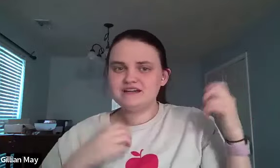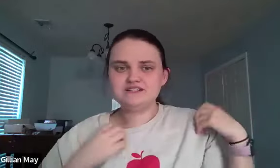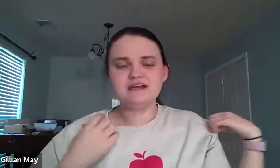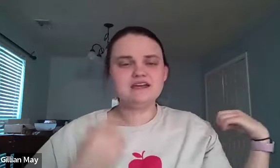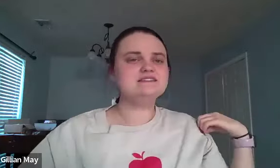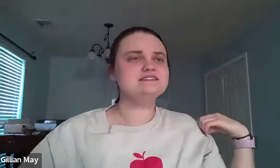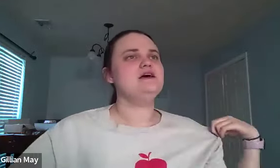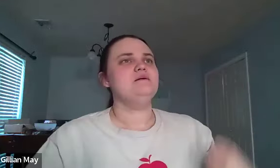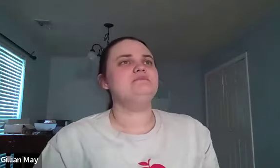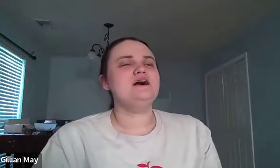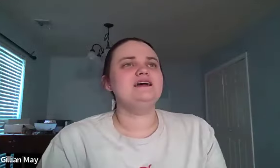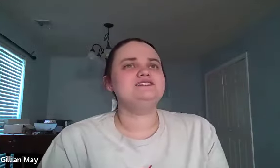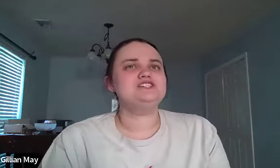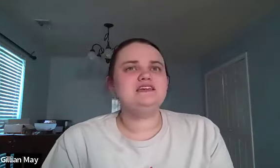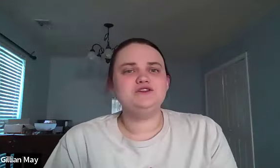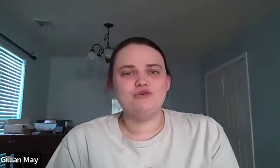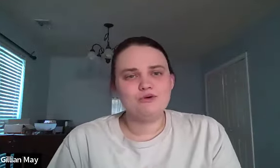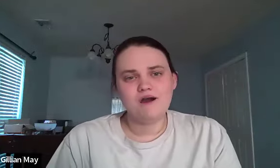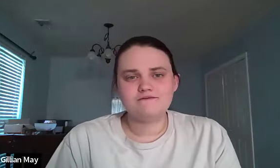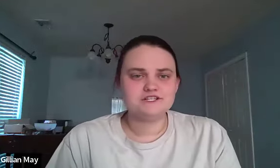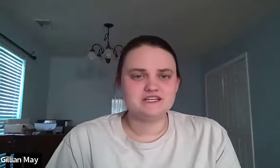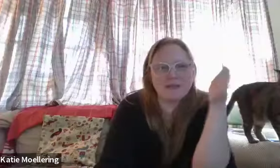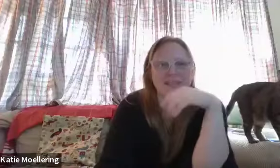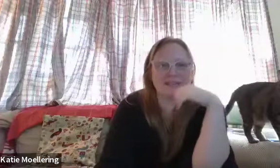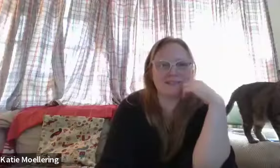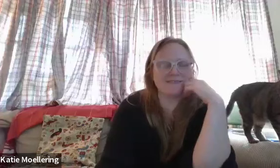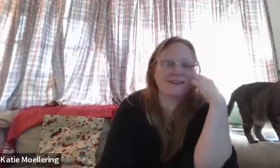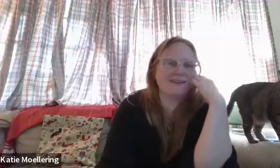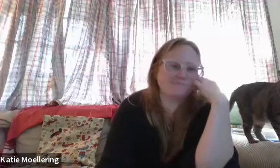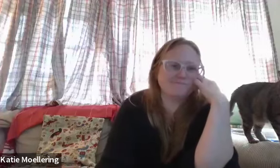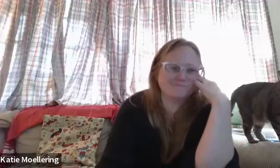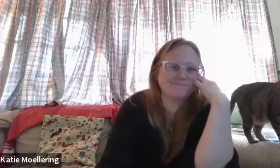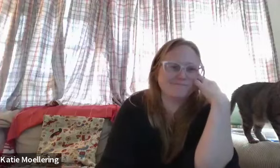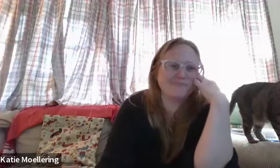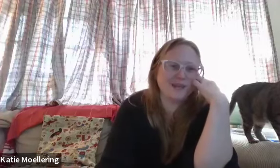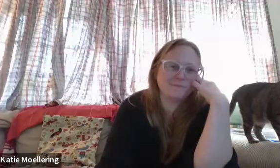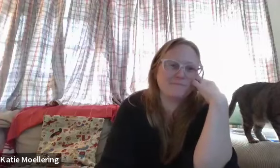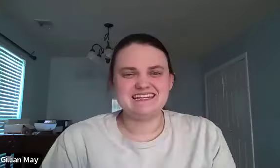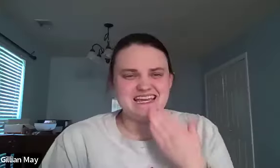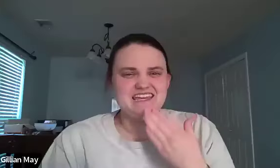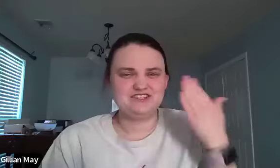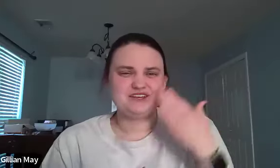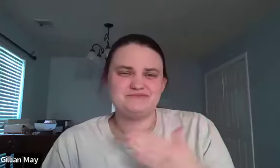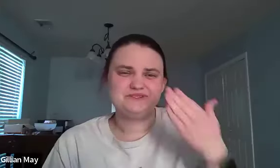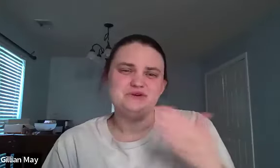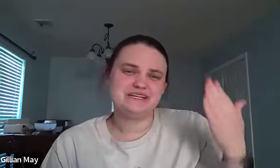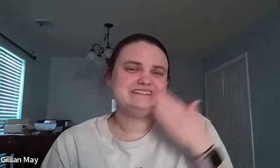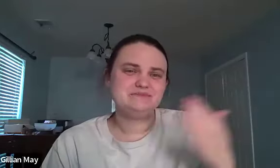kind of tone, I guess. But just like the normal, Okay, that totally makes sense. Yeah. right? Yeah. Like the day to day, you just go, good morning, good